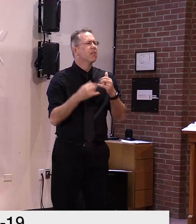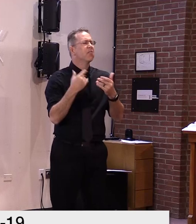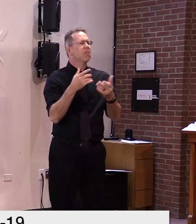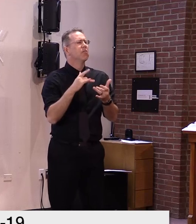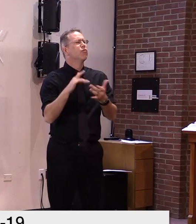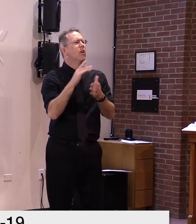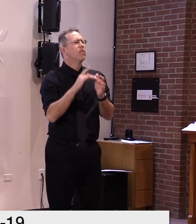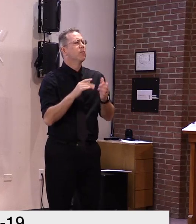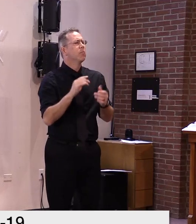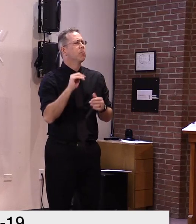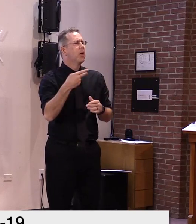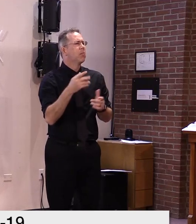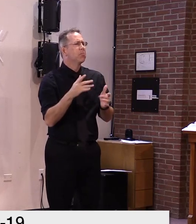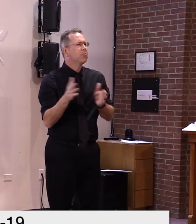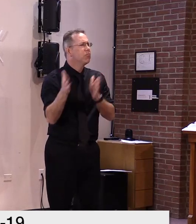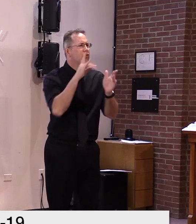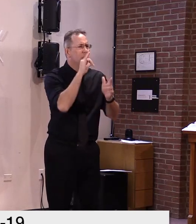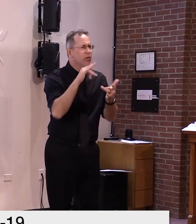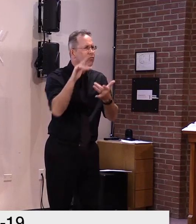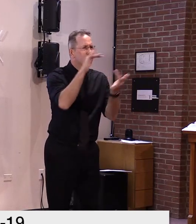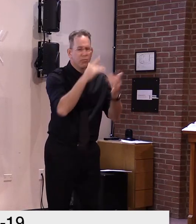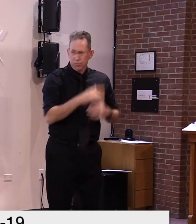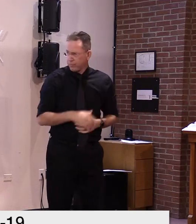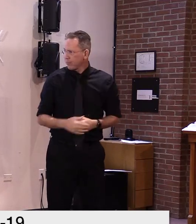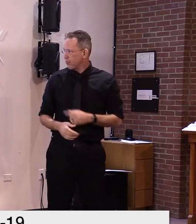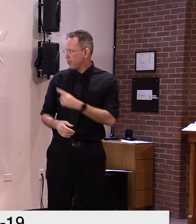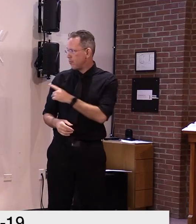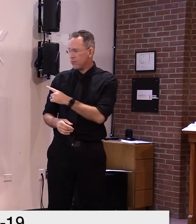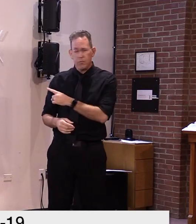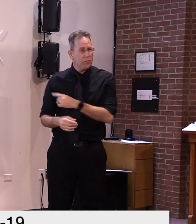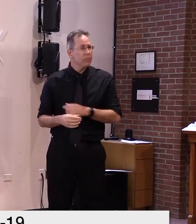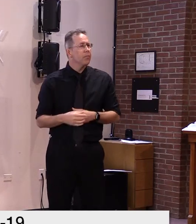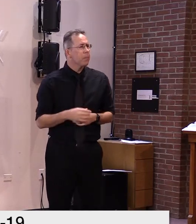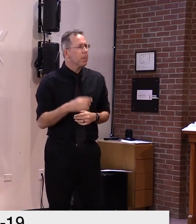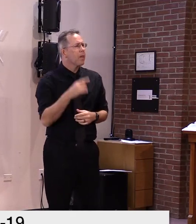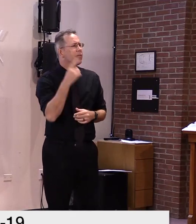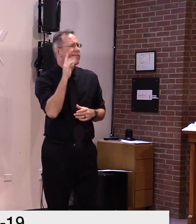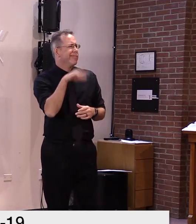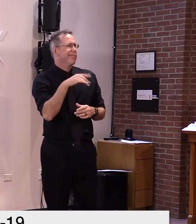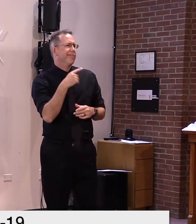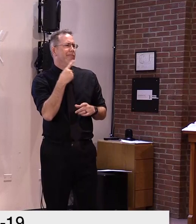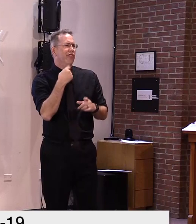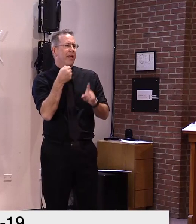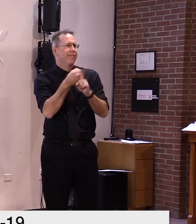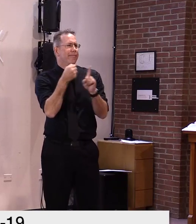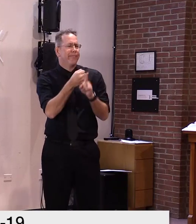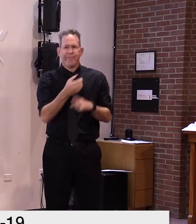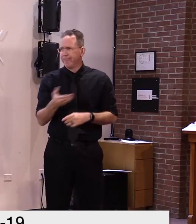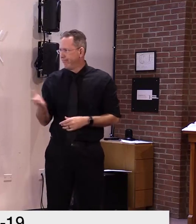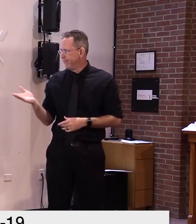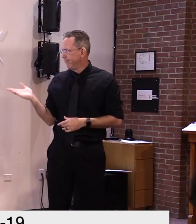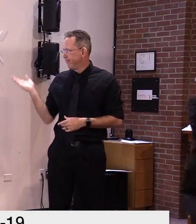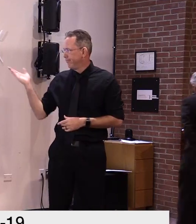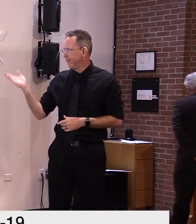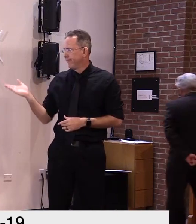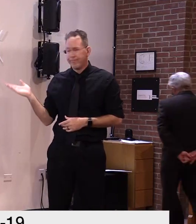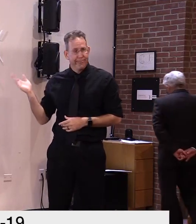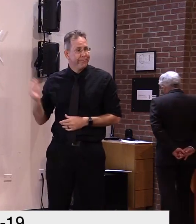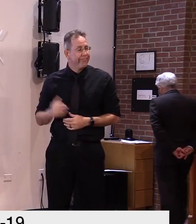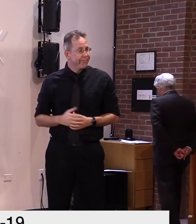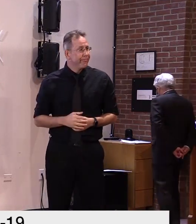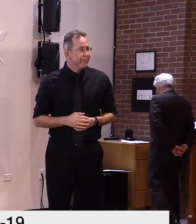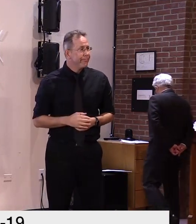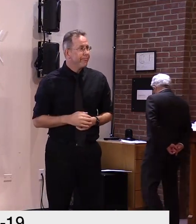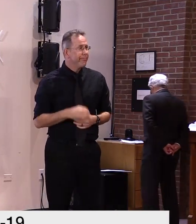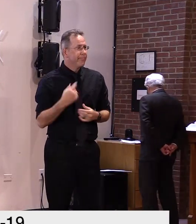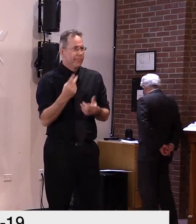gone up again for another week, and the fact that we've had high case counts across the region for 2 straight weeks factors into